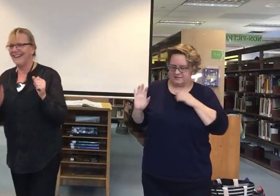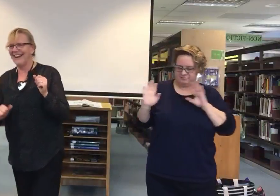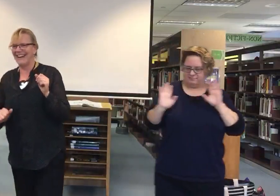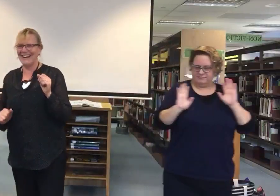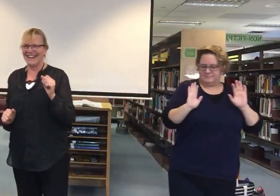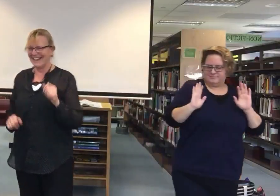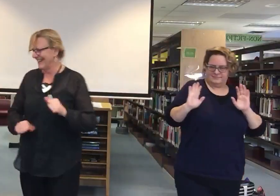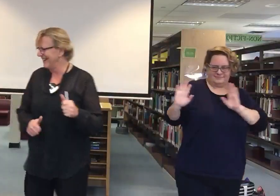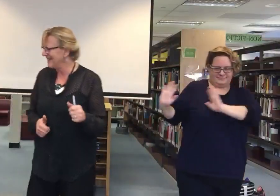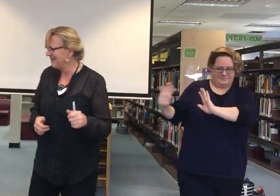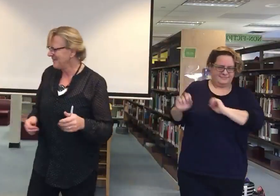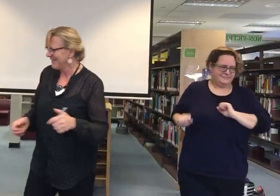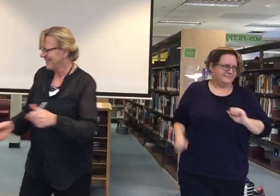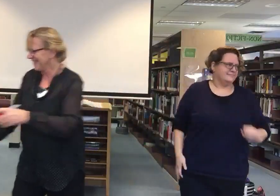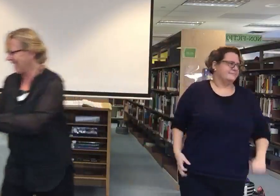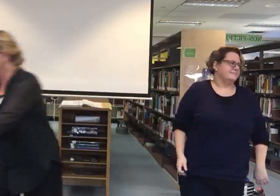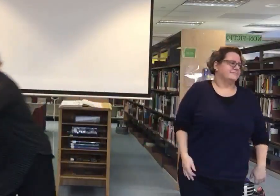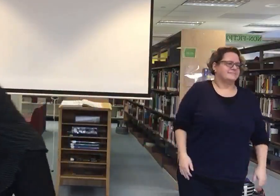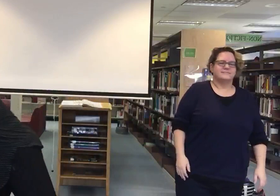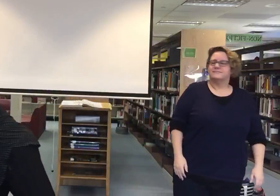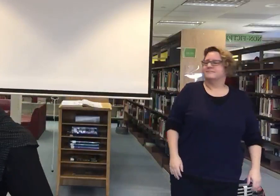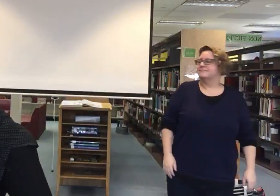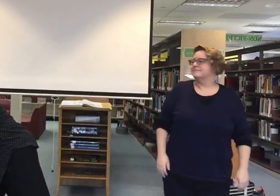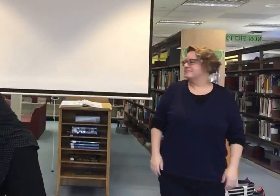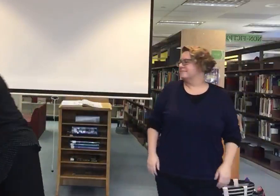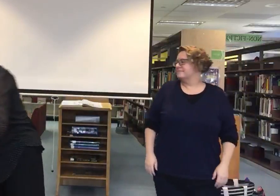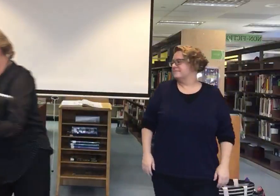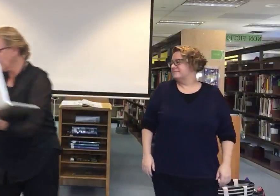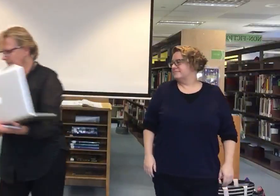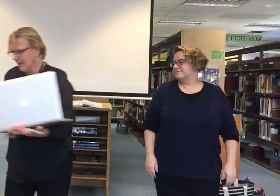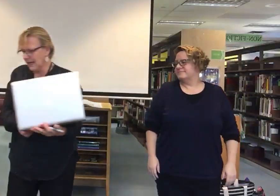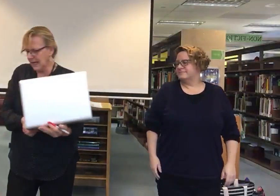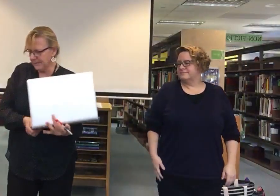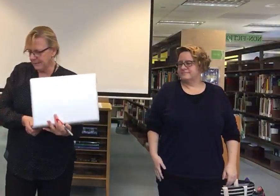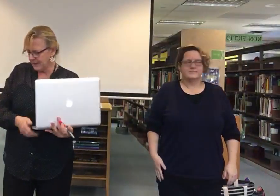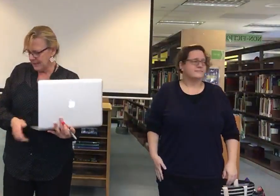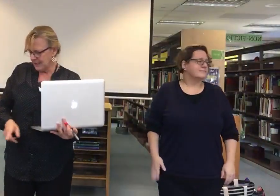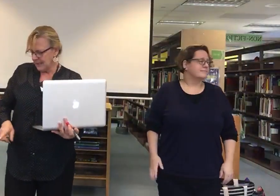there and, okay, You're connecting it to this one or that one?